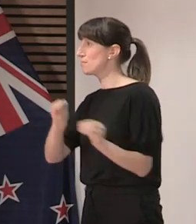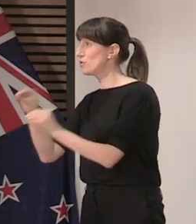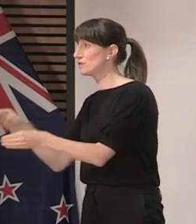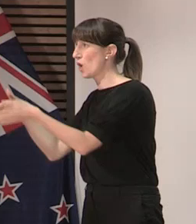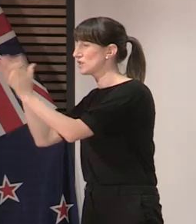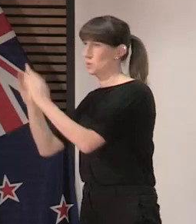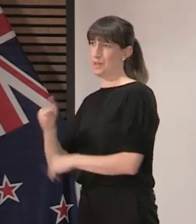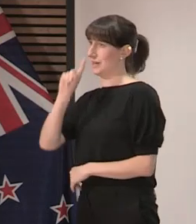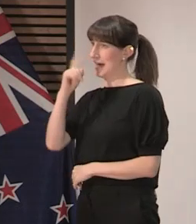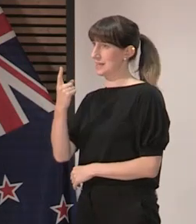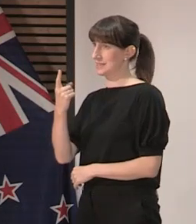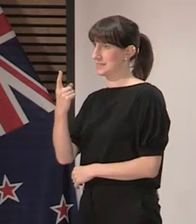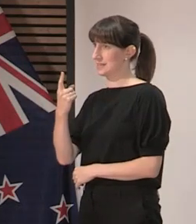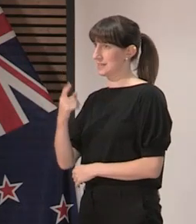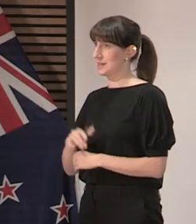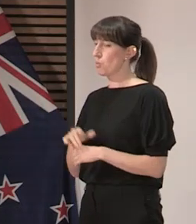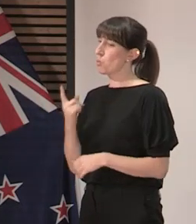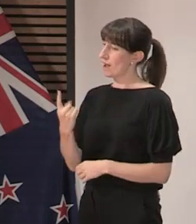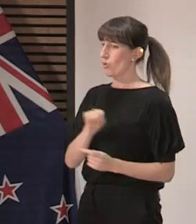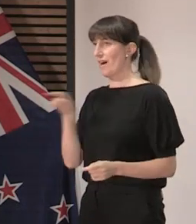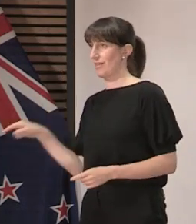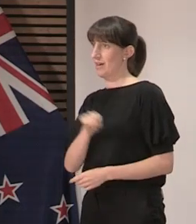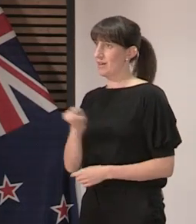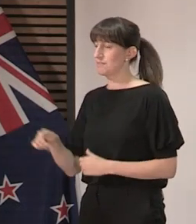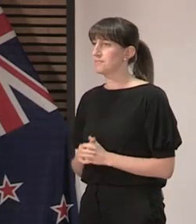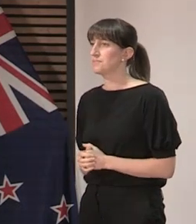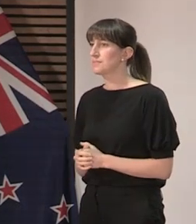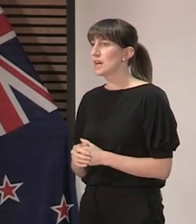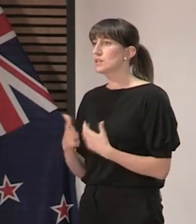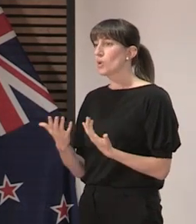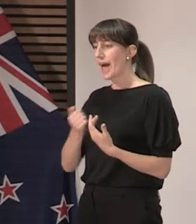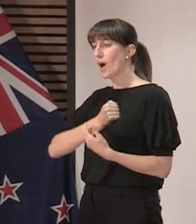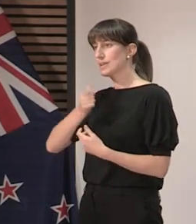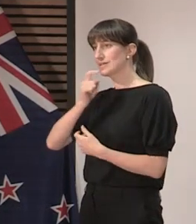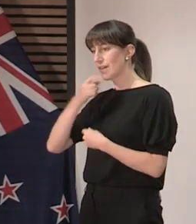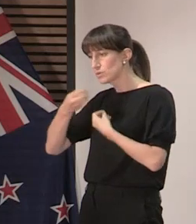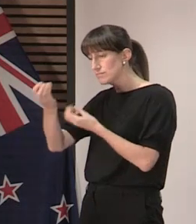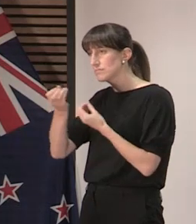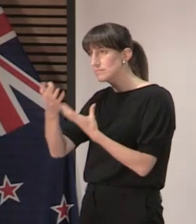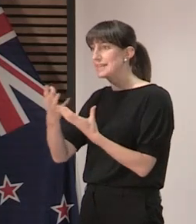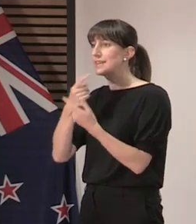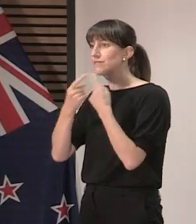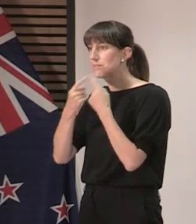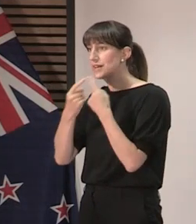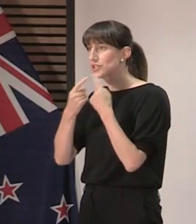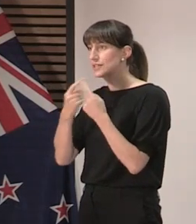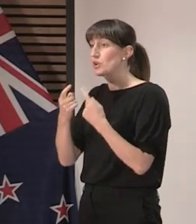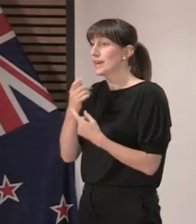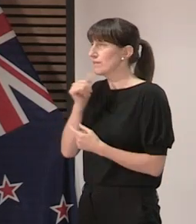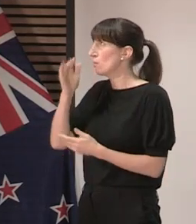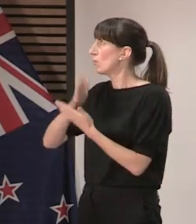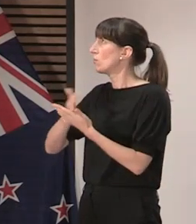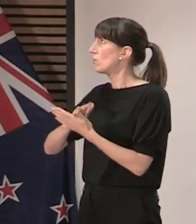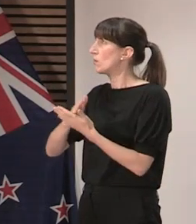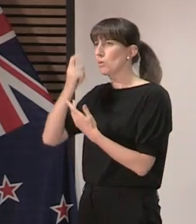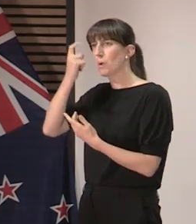Providers are contacting their staff and students directly with more information, so they should be the first port of call for parents and students with